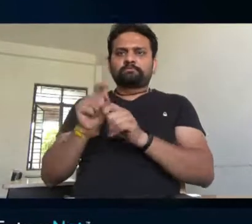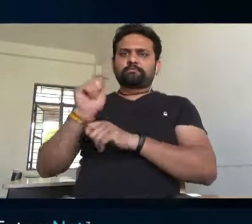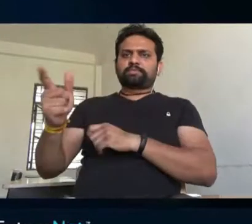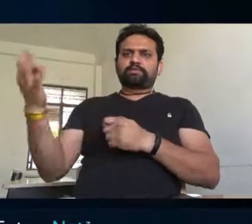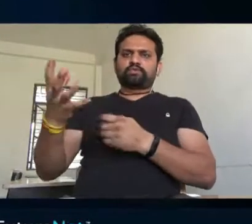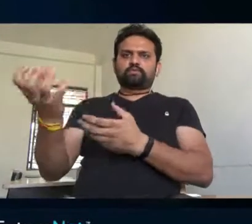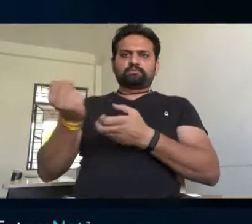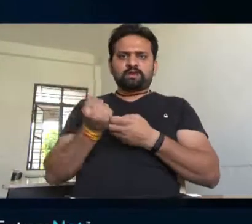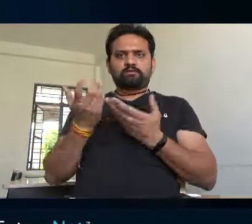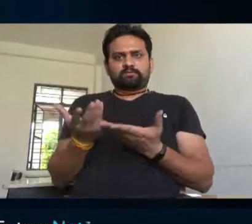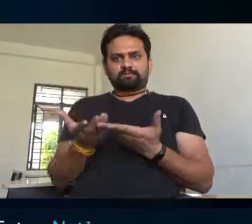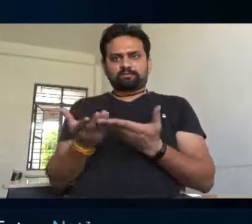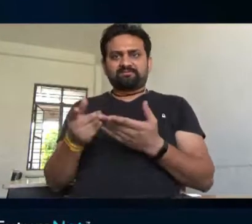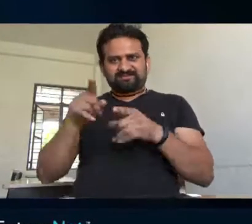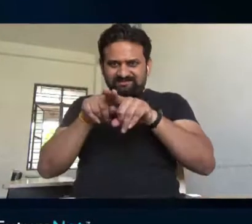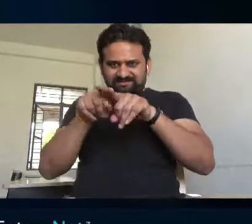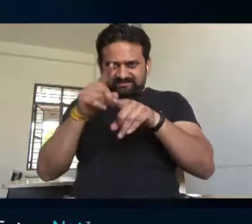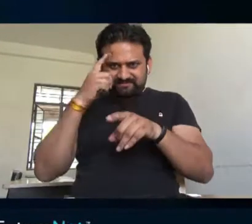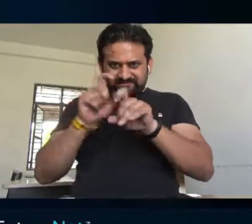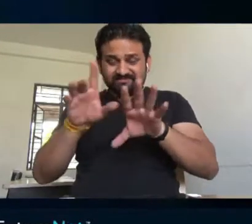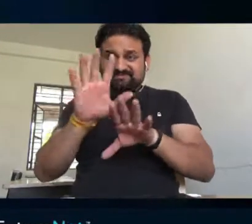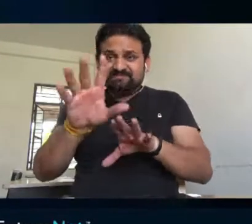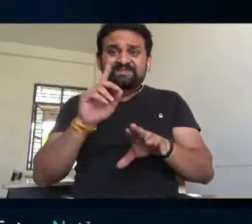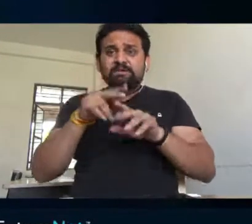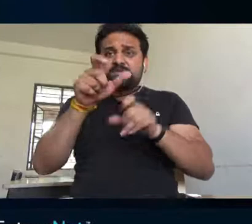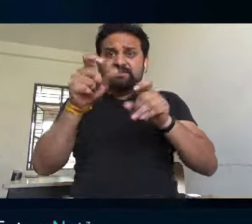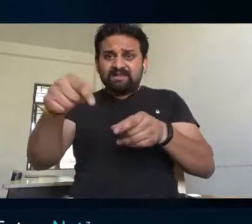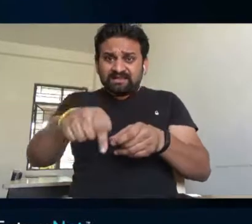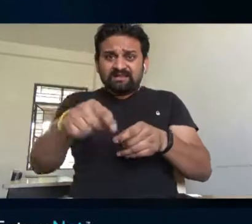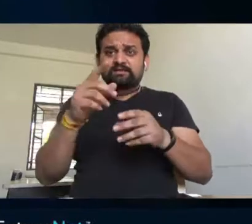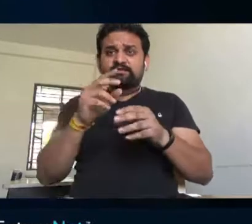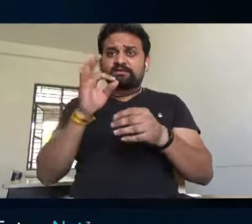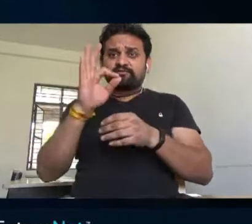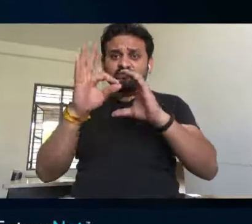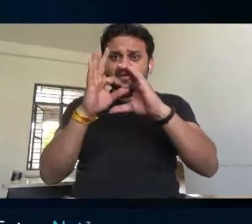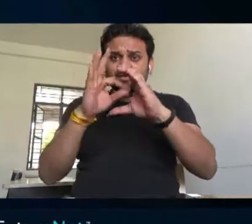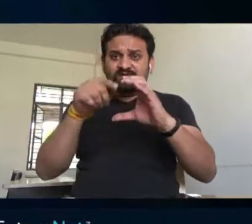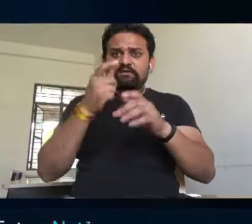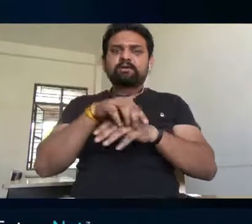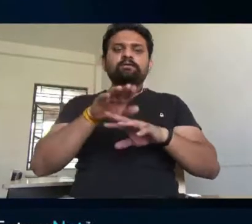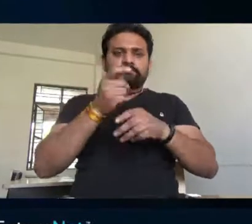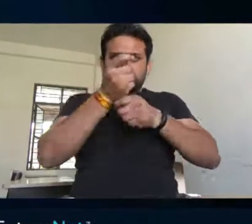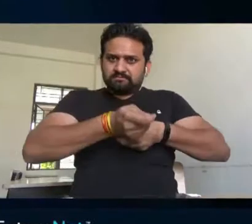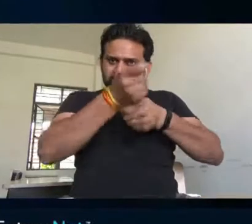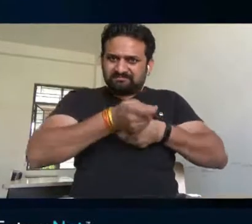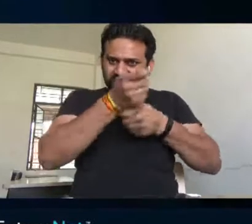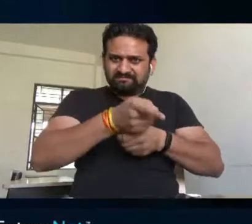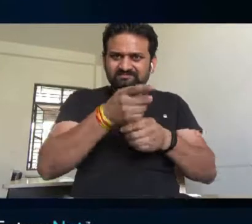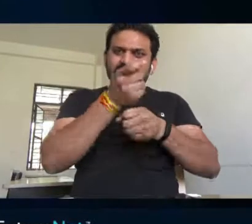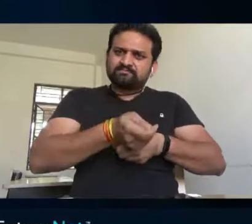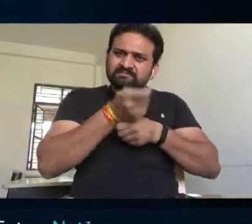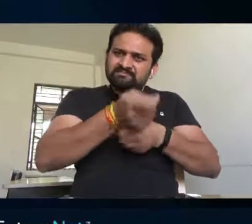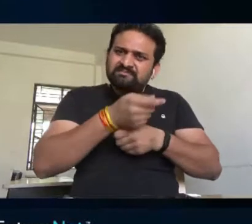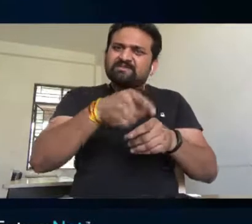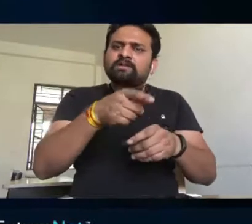companies. But then the product is empty, your juice is empty, your pills are empty, your cream is empty, whatever, and then you